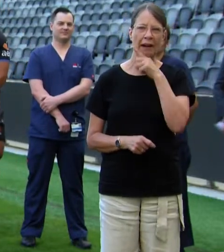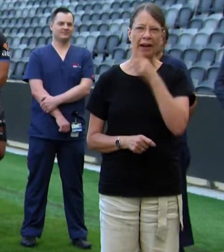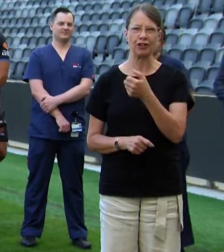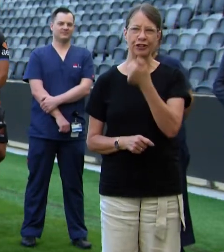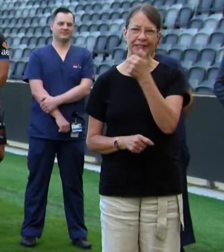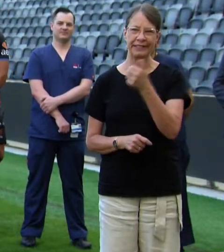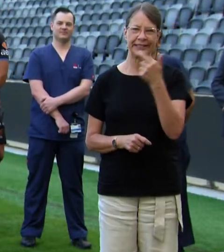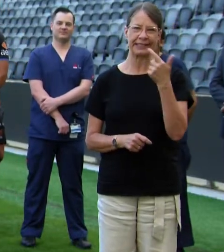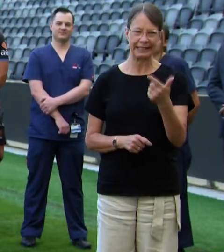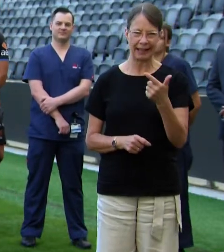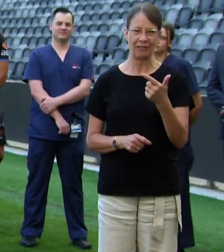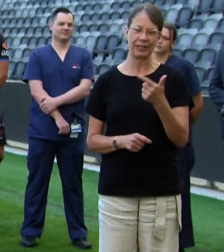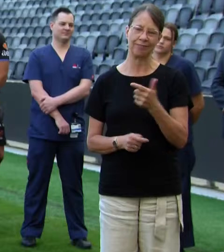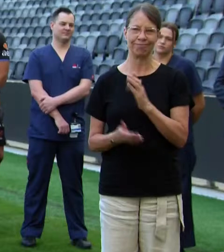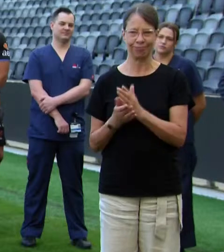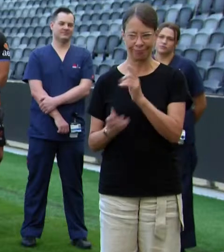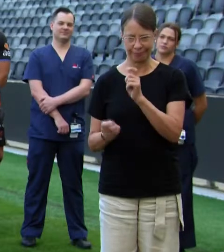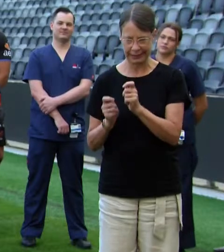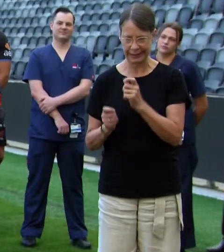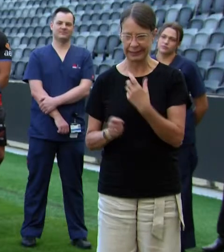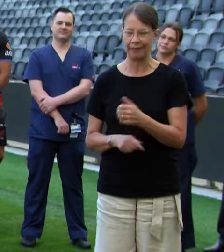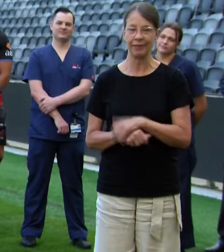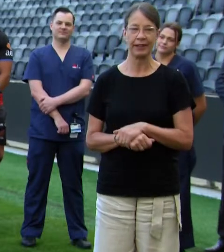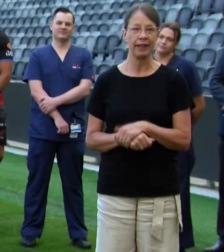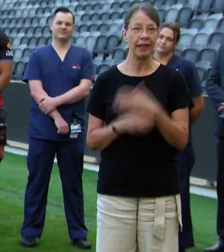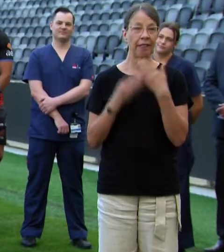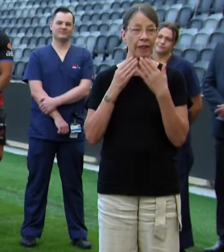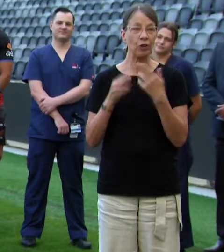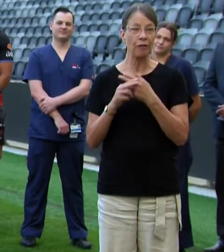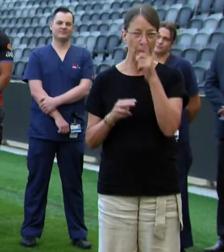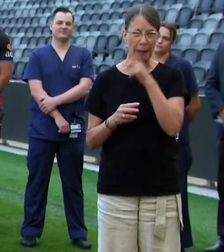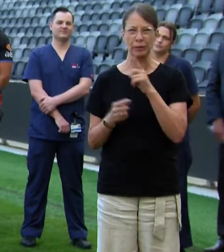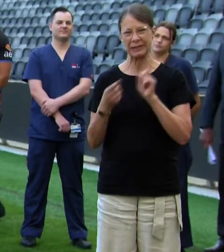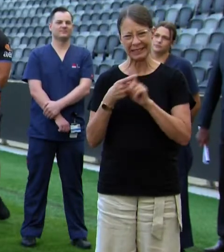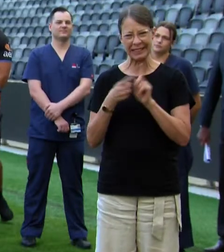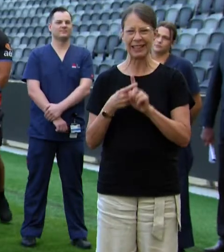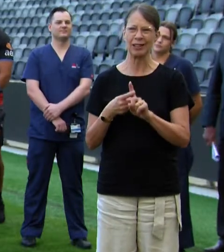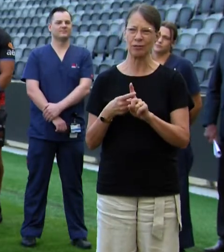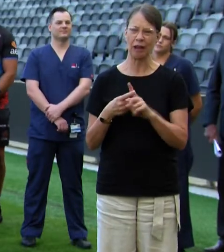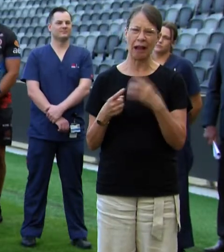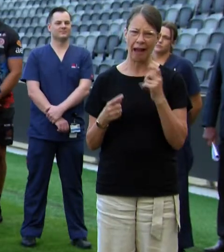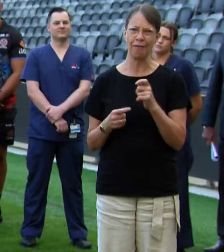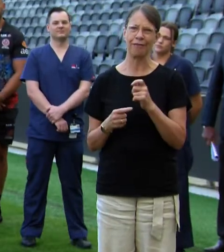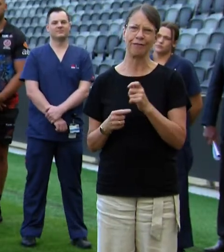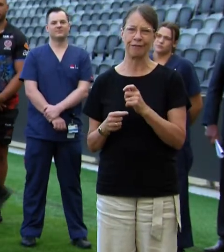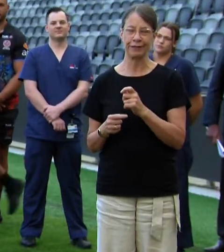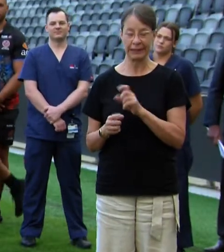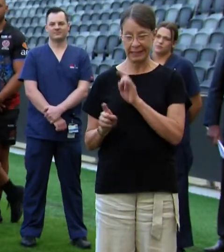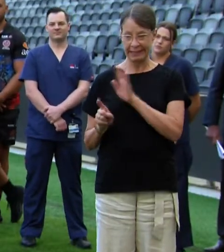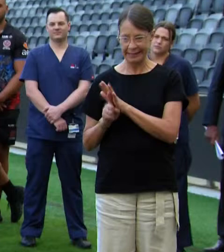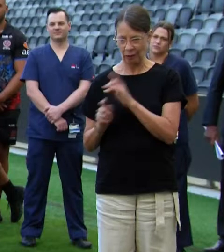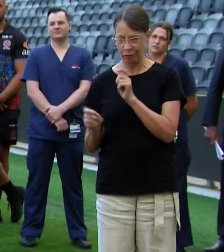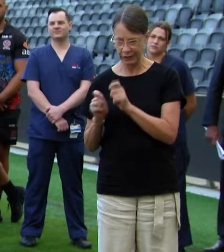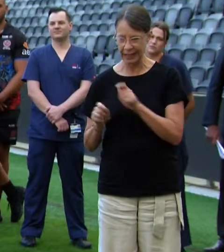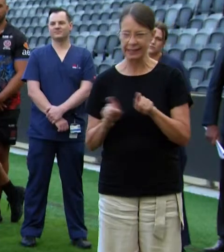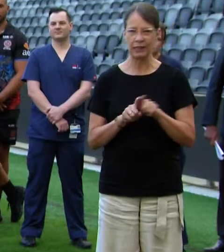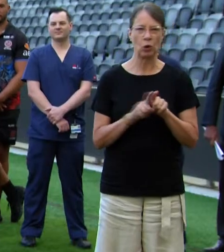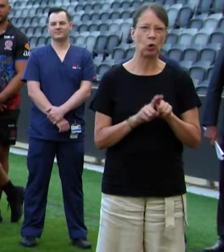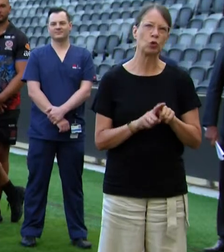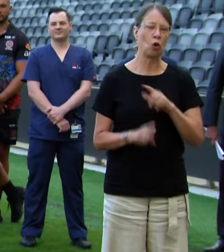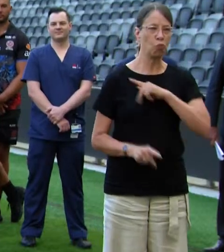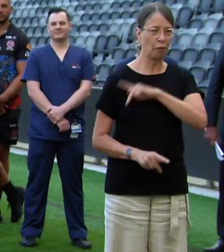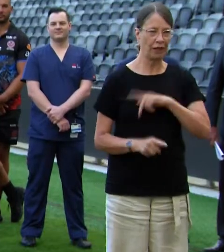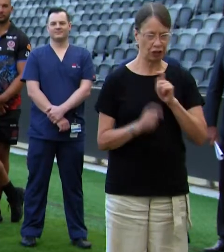32,167 PCR tests. Can I thank the community for continuing to engage with both rapid antigen testing and also